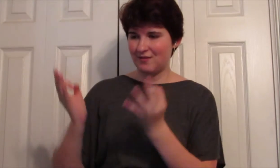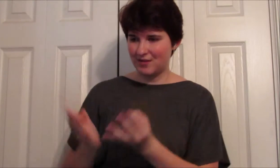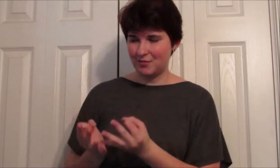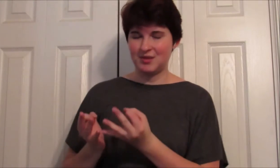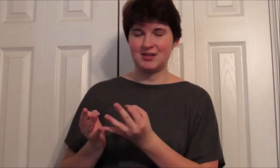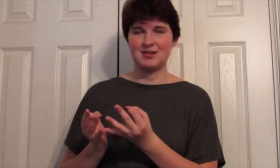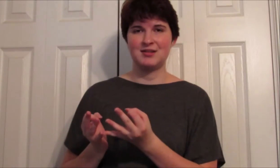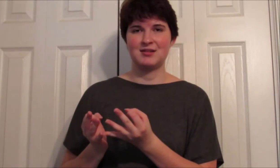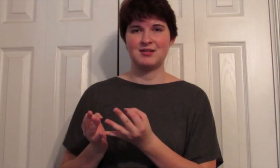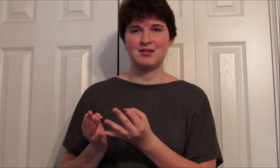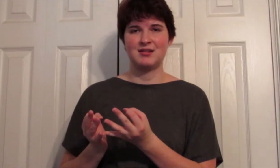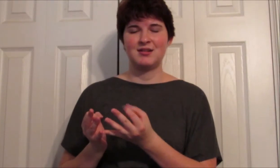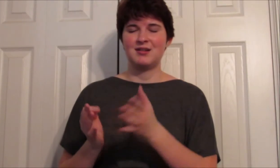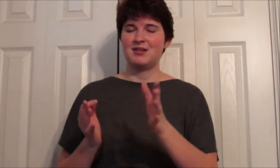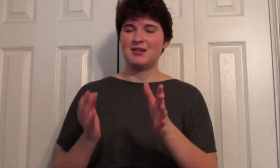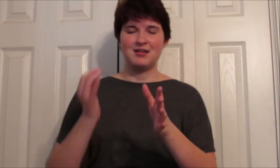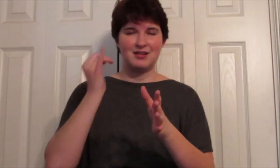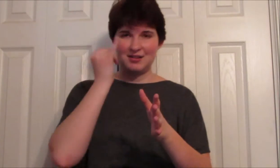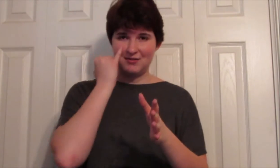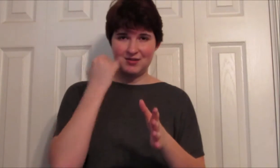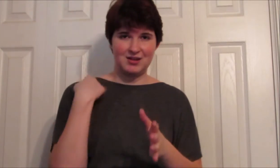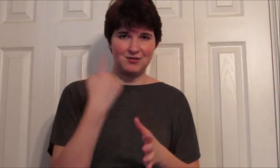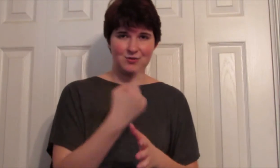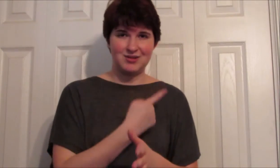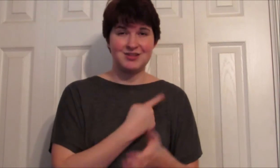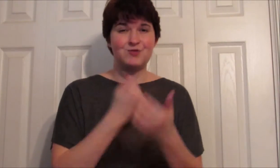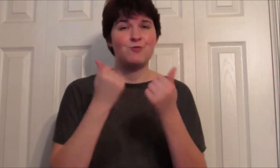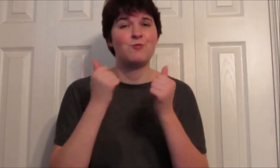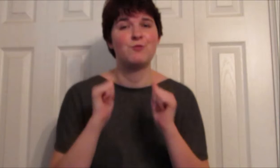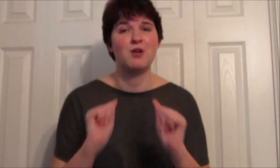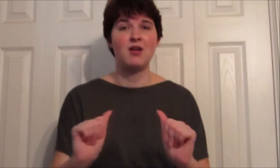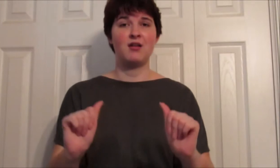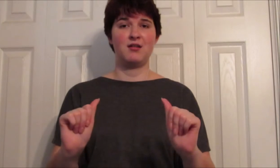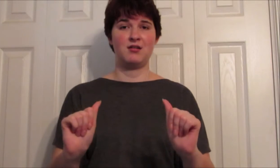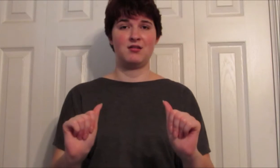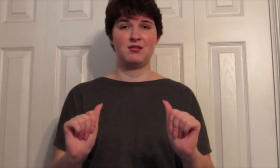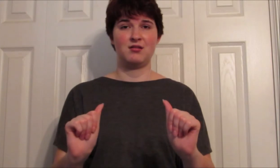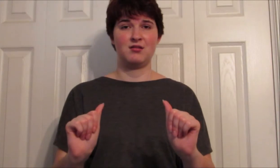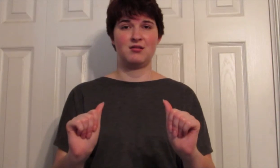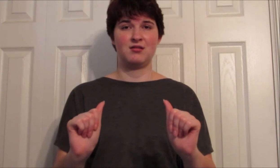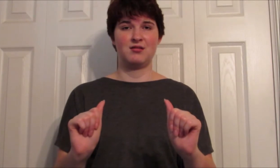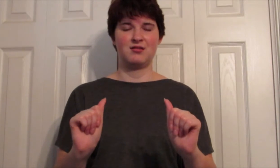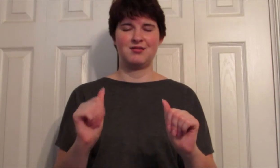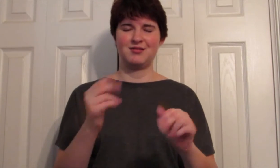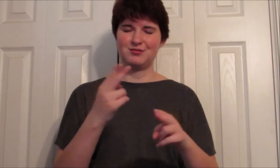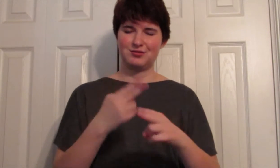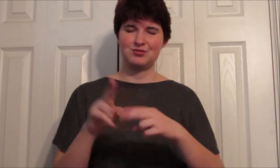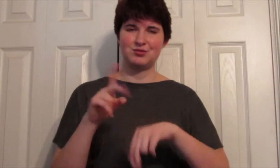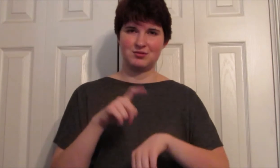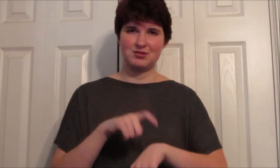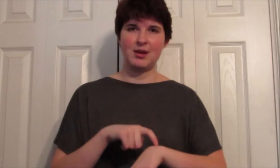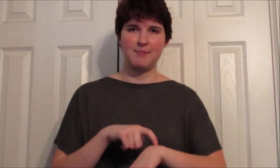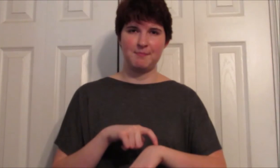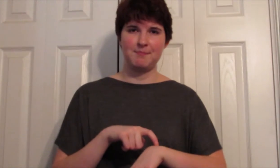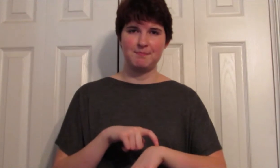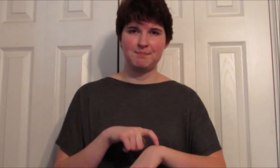family, frankly, even if we just try, in a very short time, we will